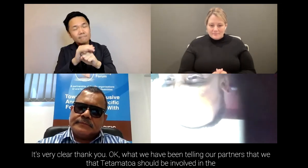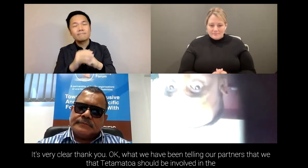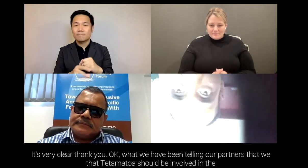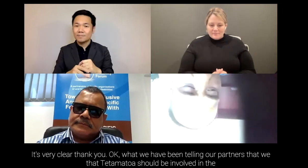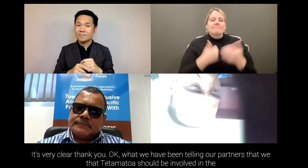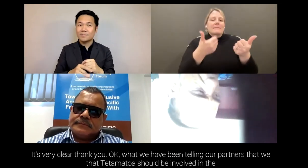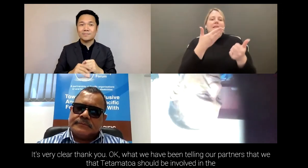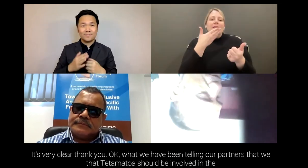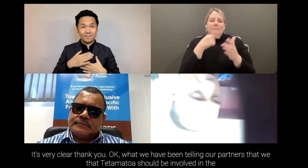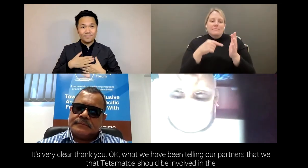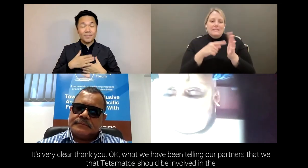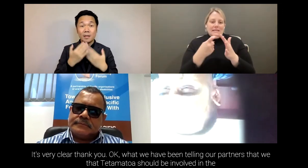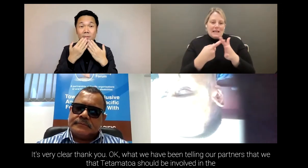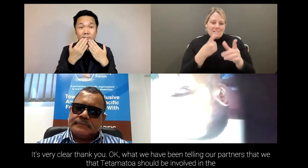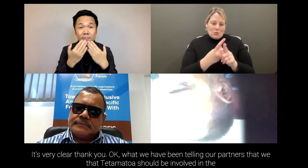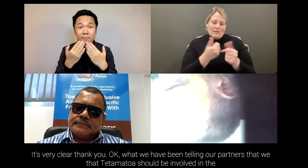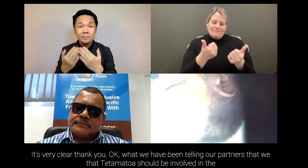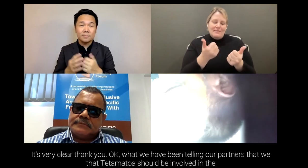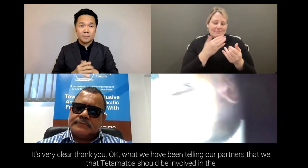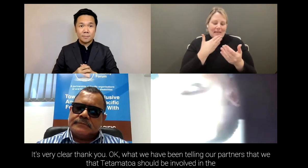you. Okay, what